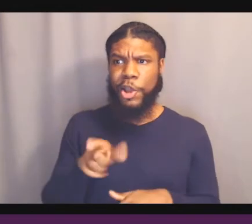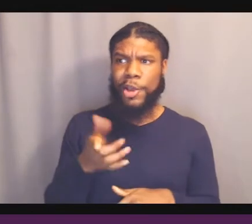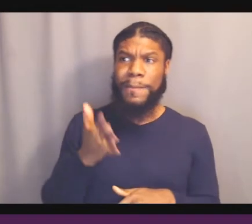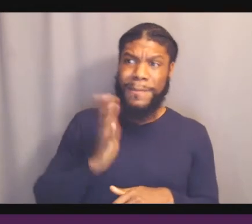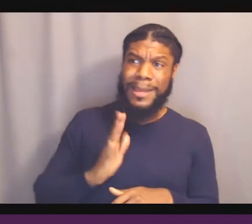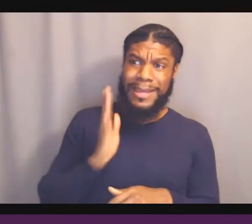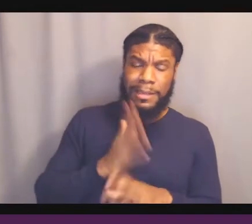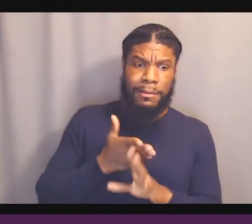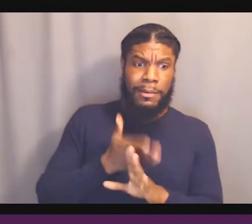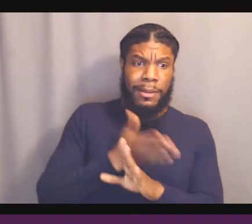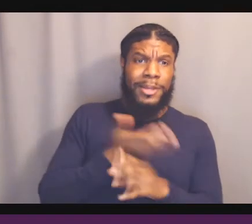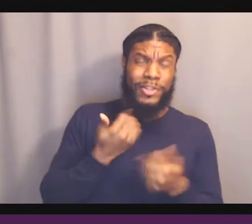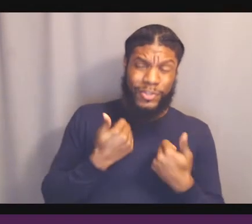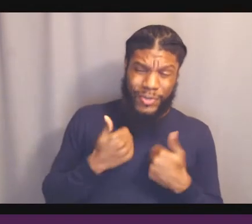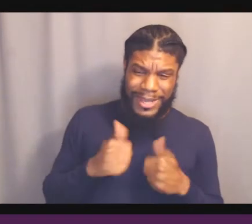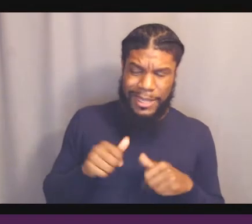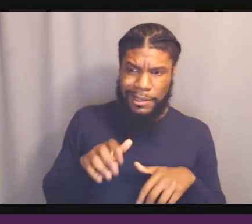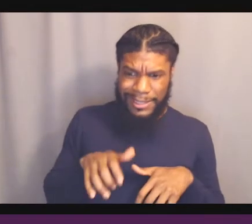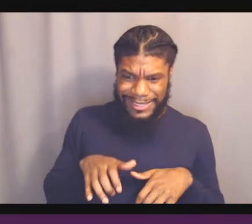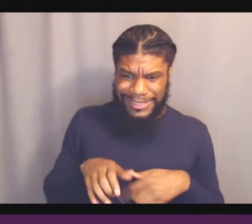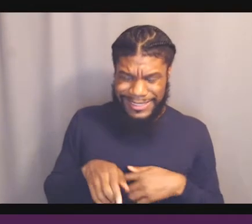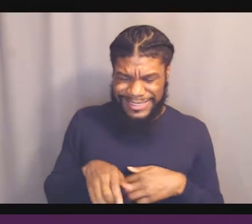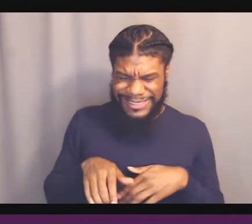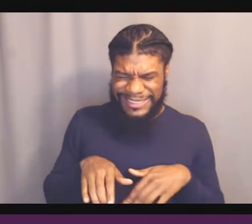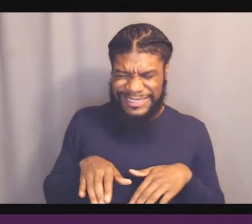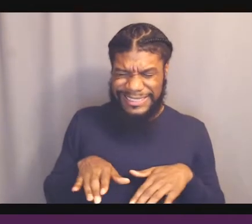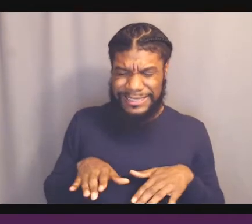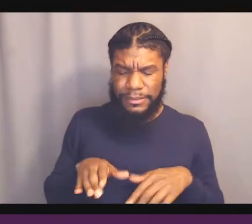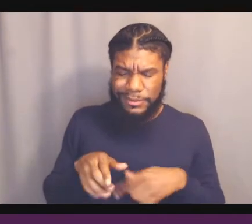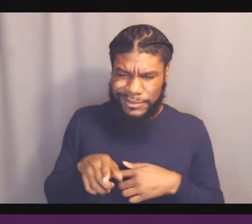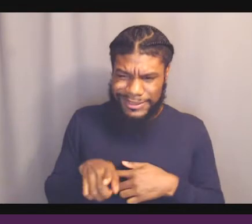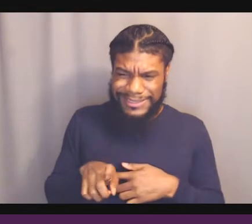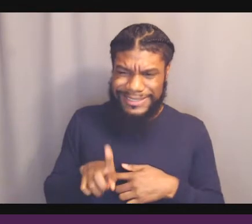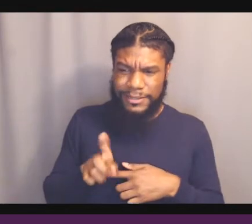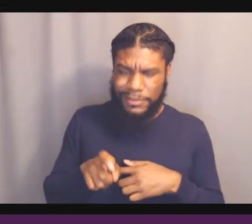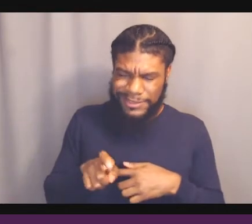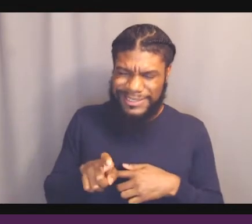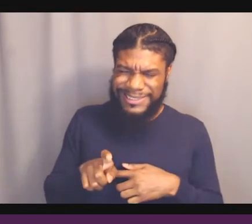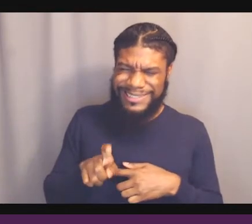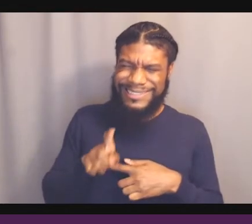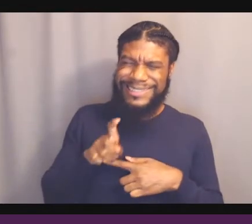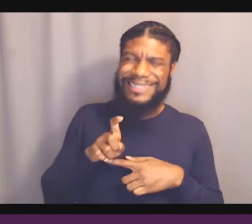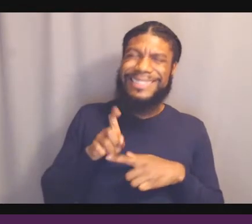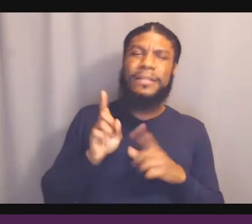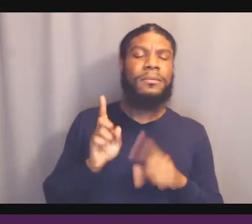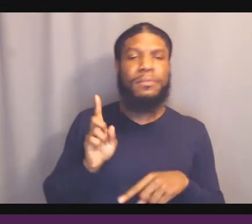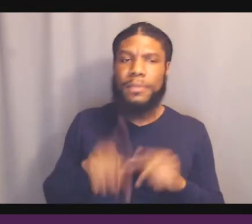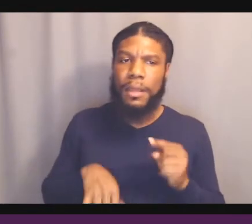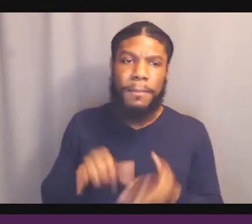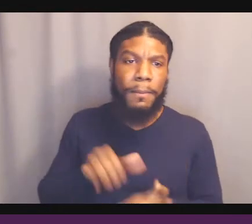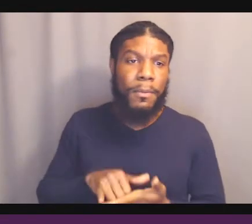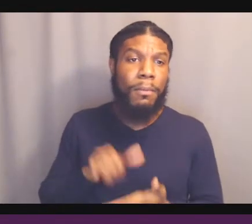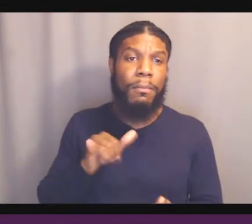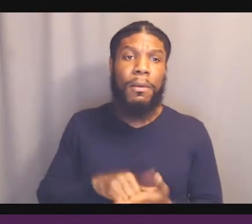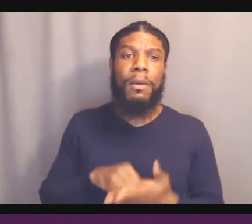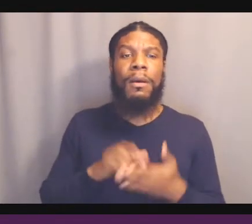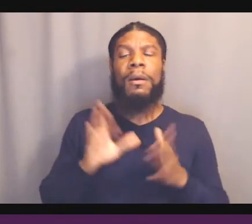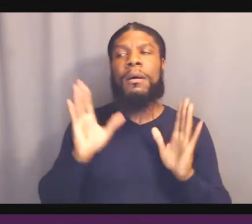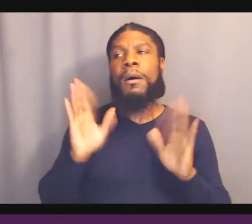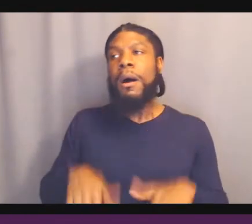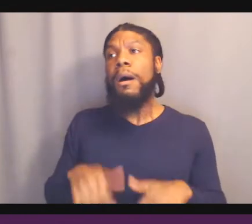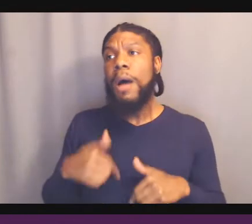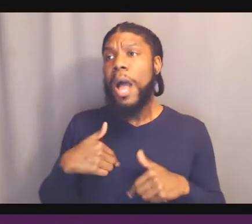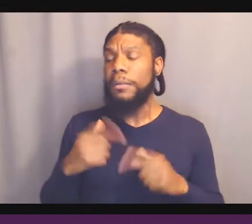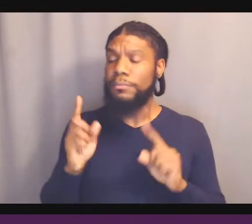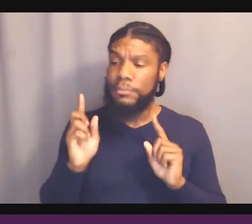were unsuccessful. So she comes to the church and just determines that she's just going to get worship by